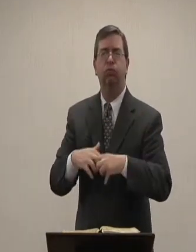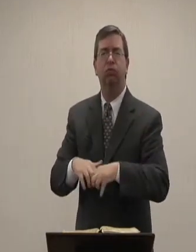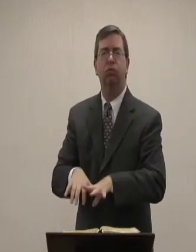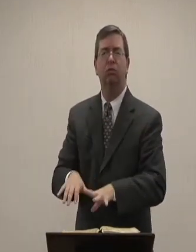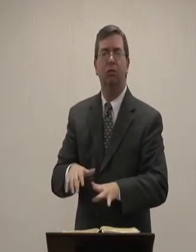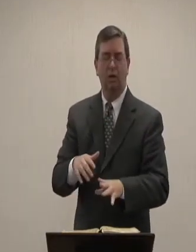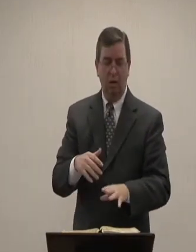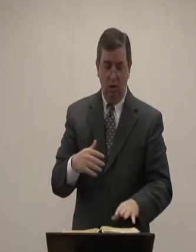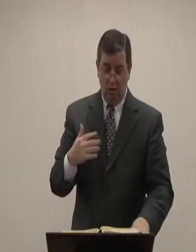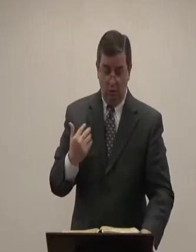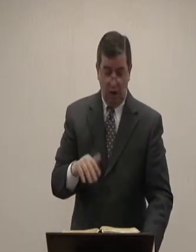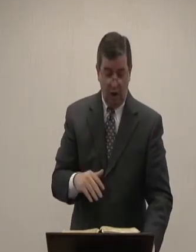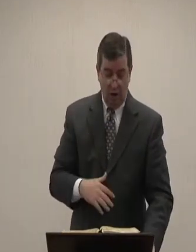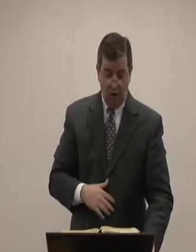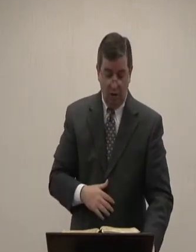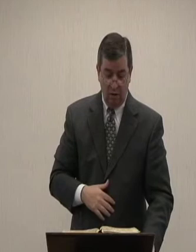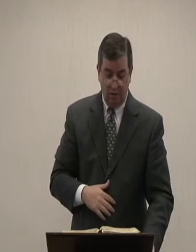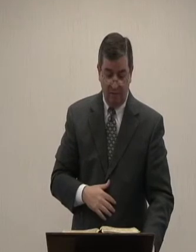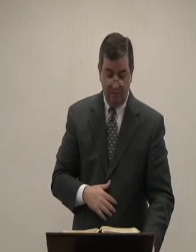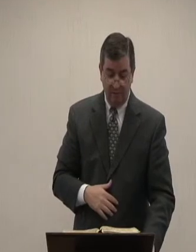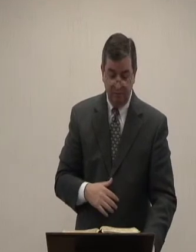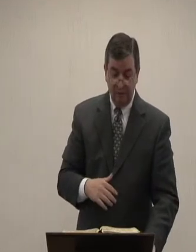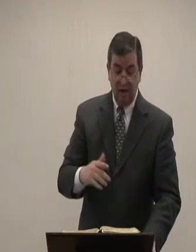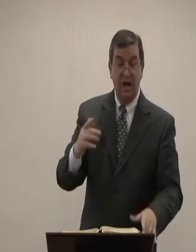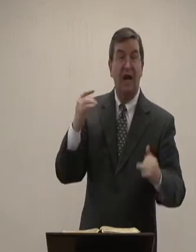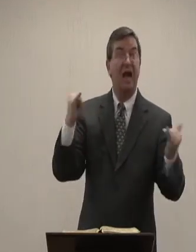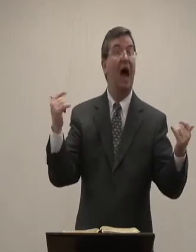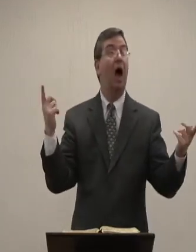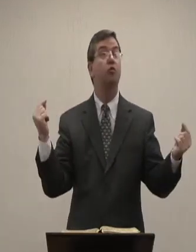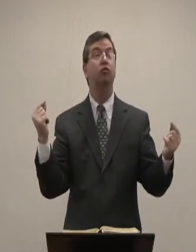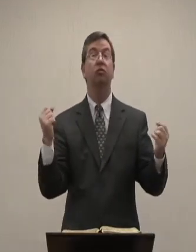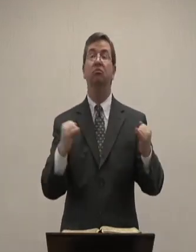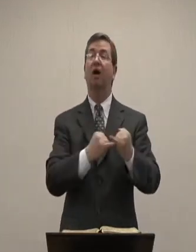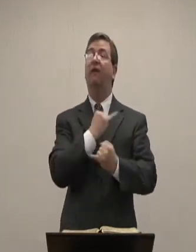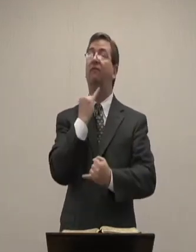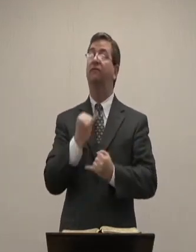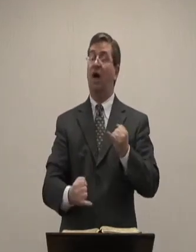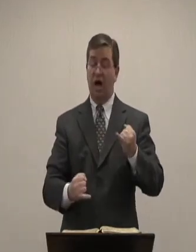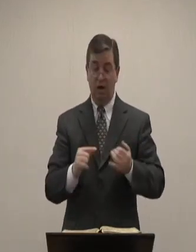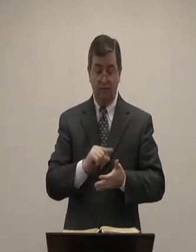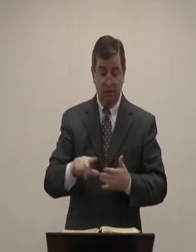That we would never make any mistakes? No, but we know that Jesus did it.